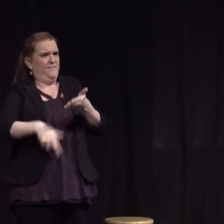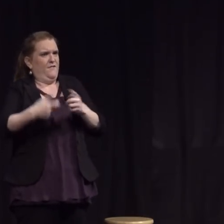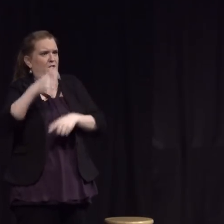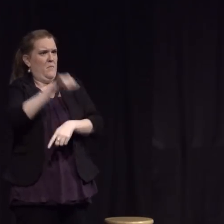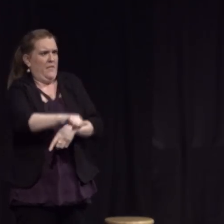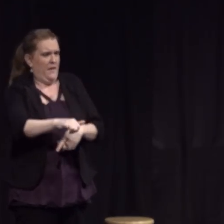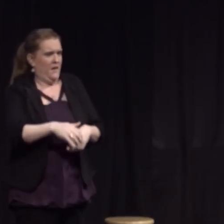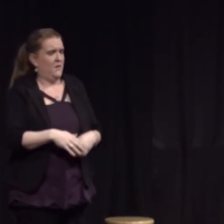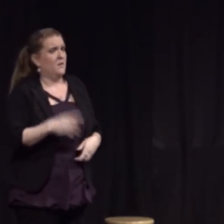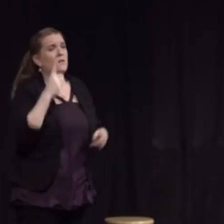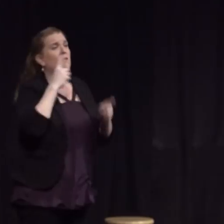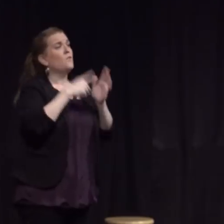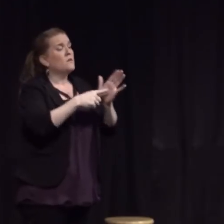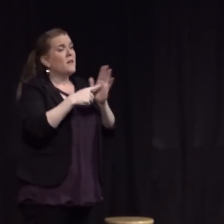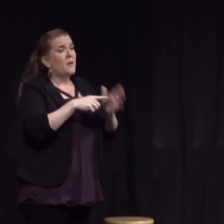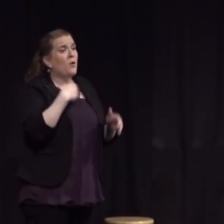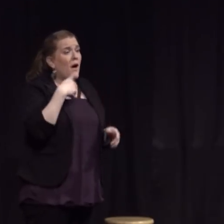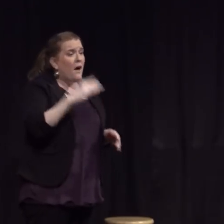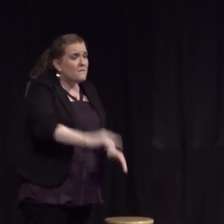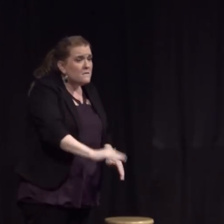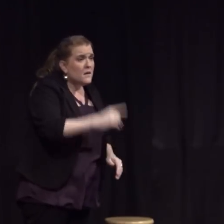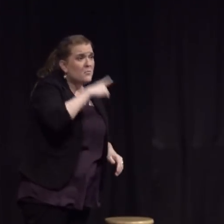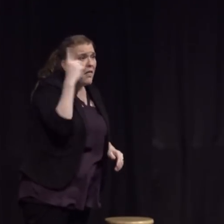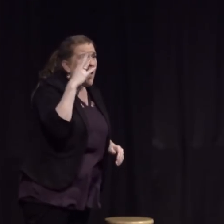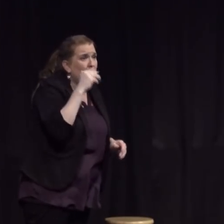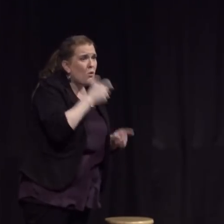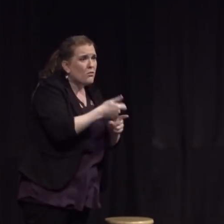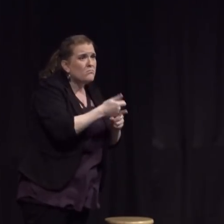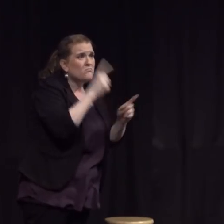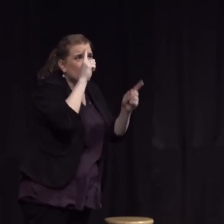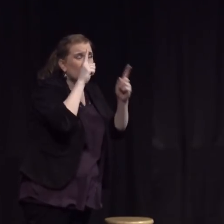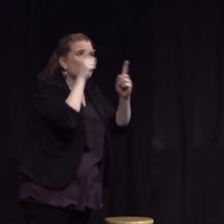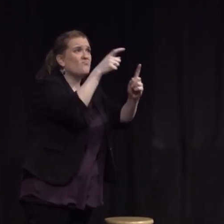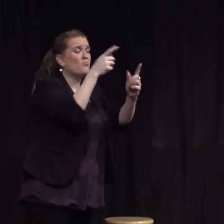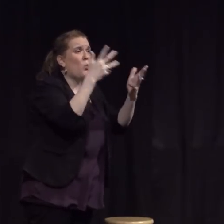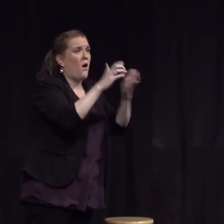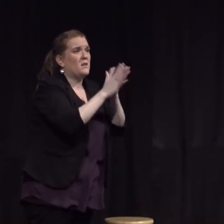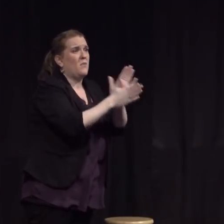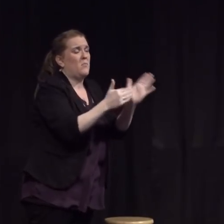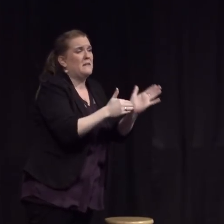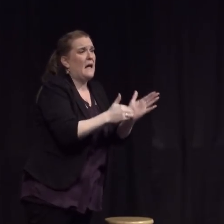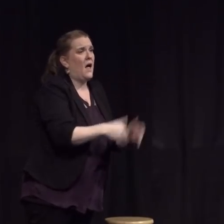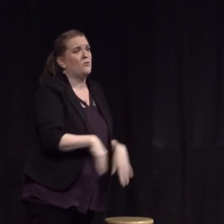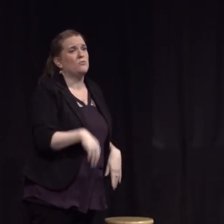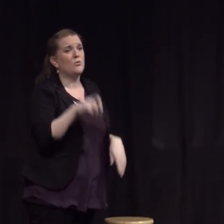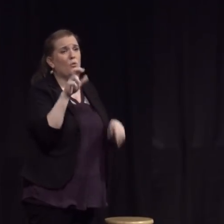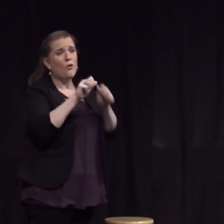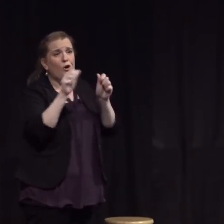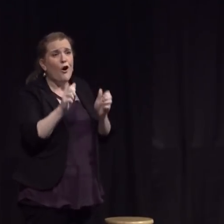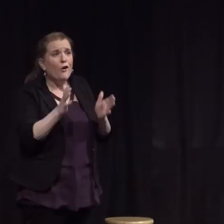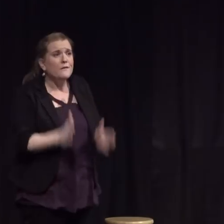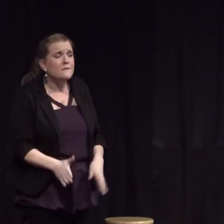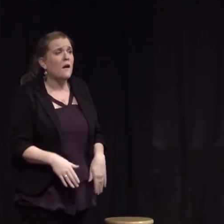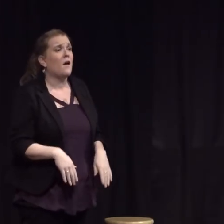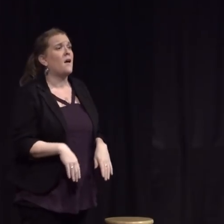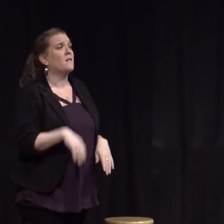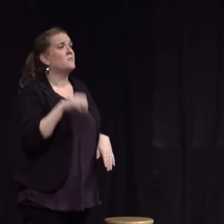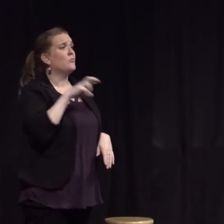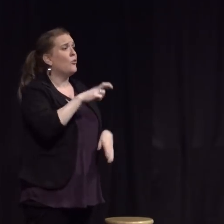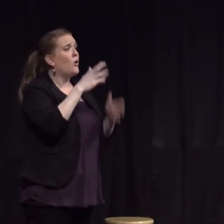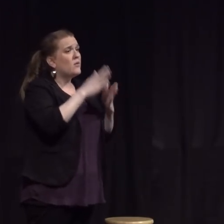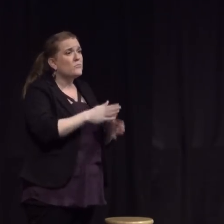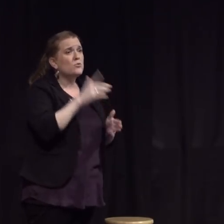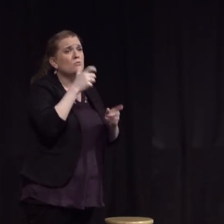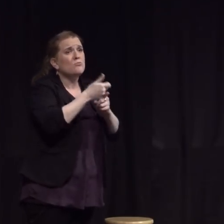doctor. Another that hopes to be an architect of the world's next wonder. Someone else that dreams of helping his community by